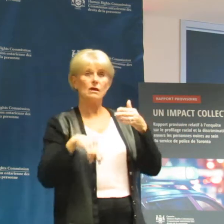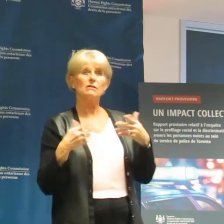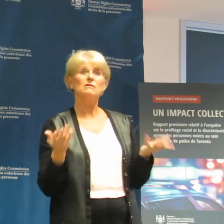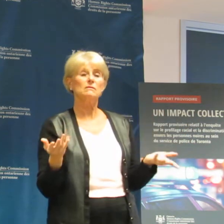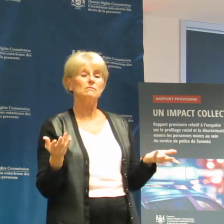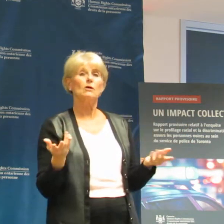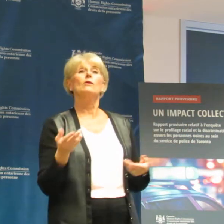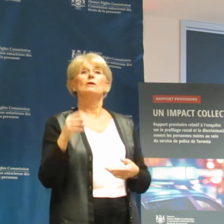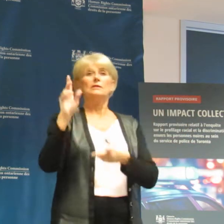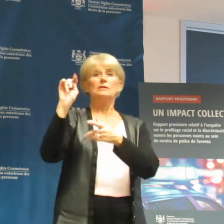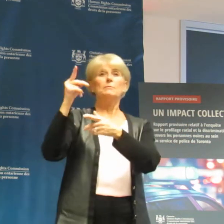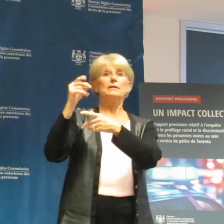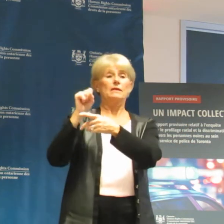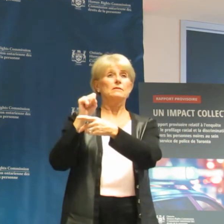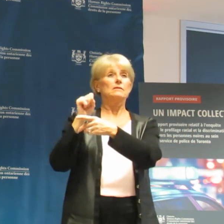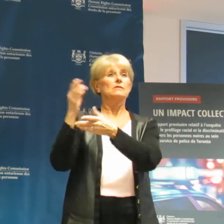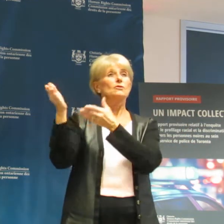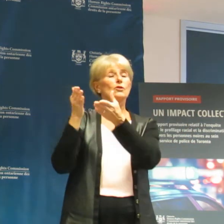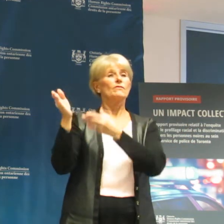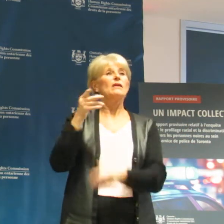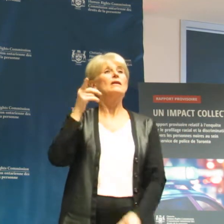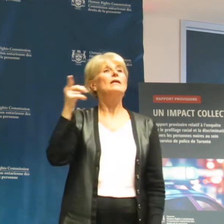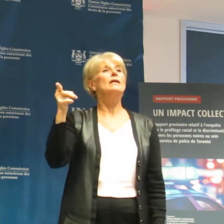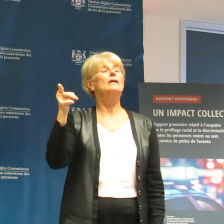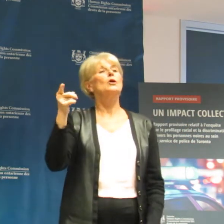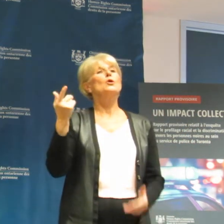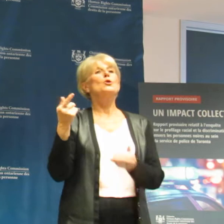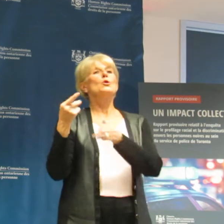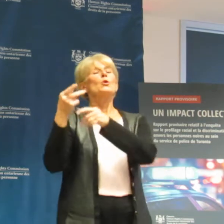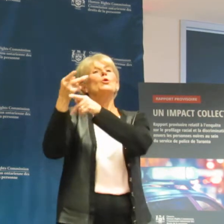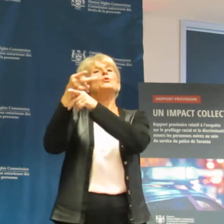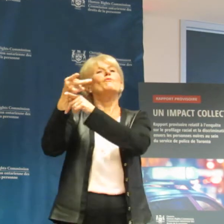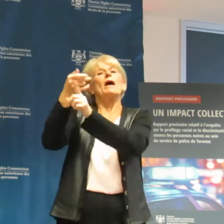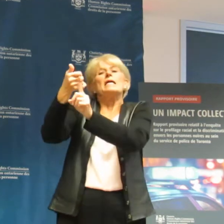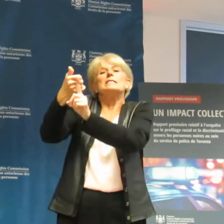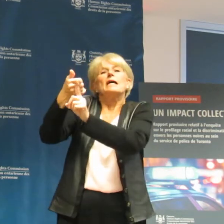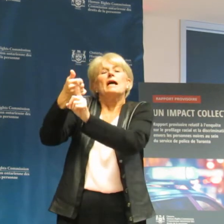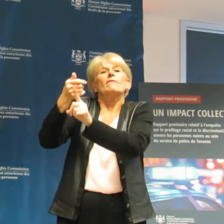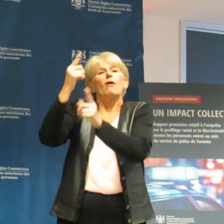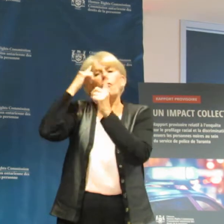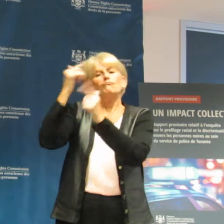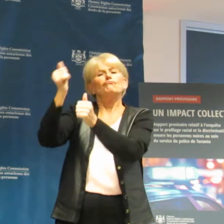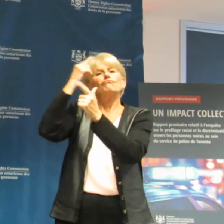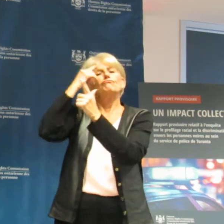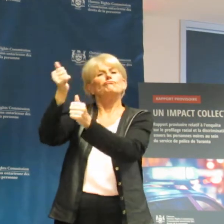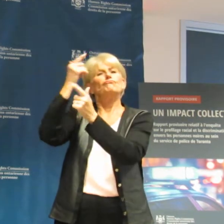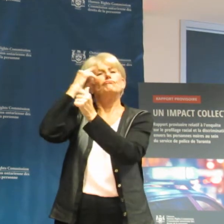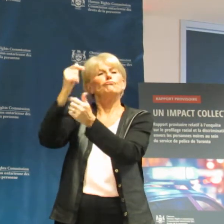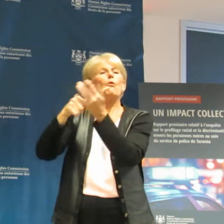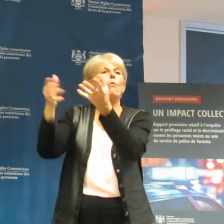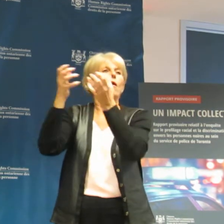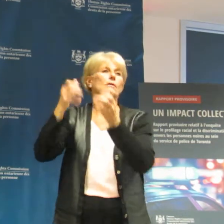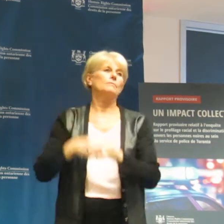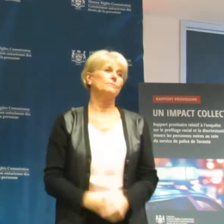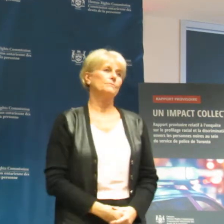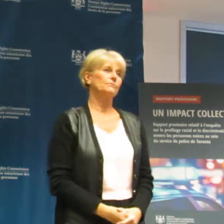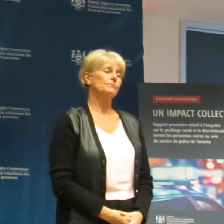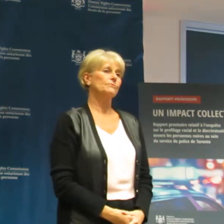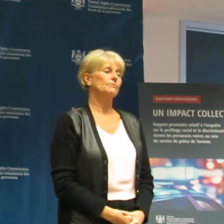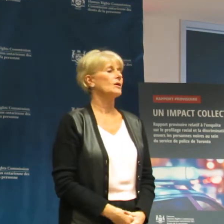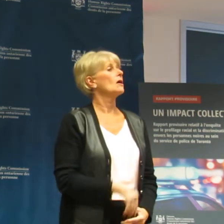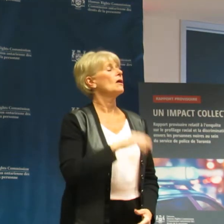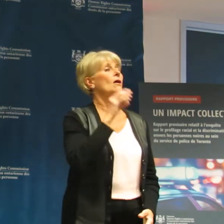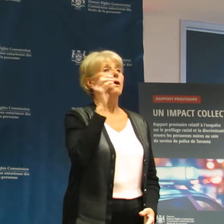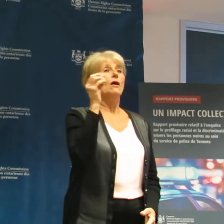a Toronto Police Service that supervises itself and does whatever it wants.